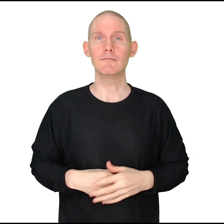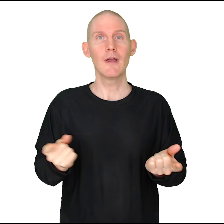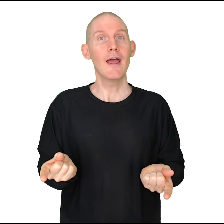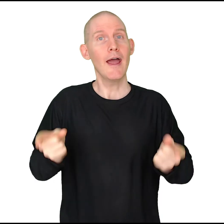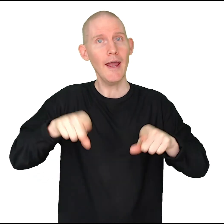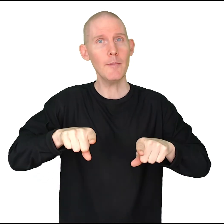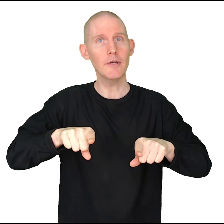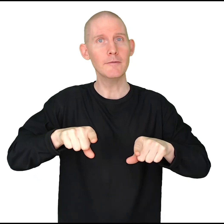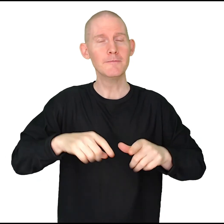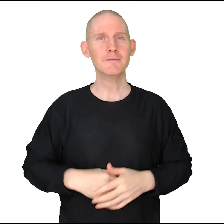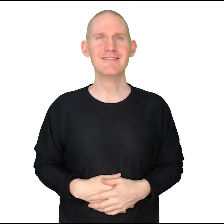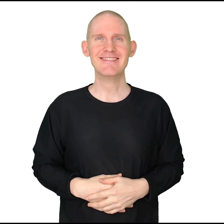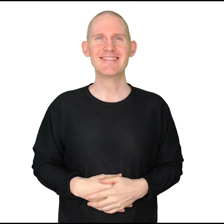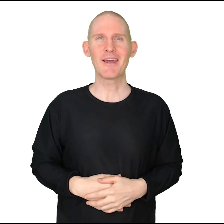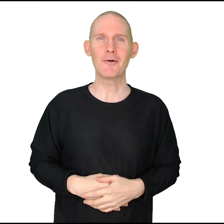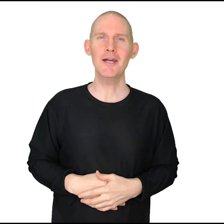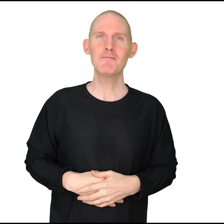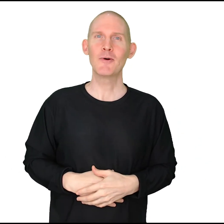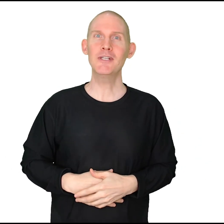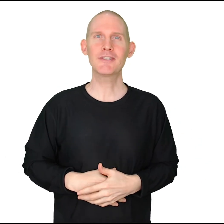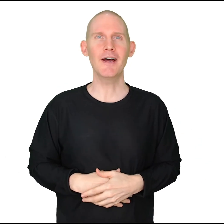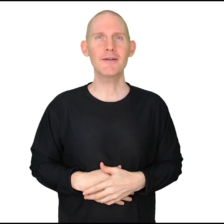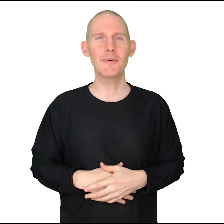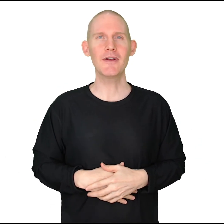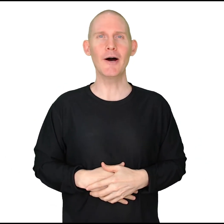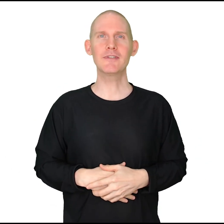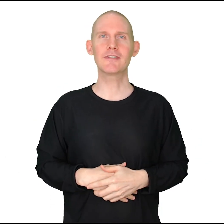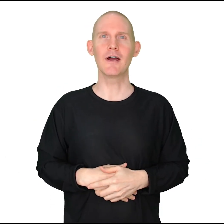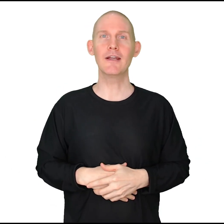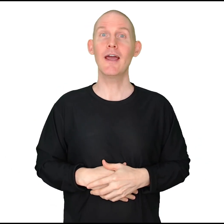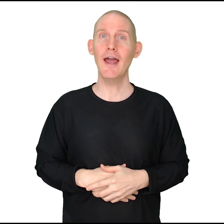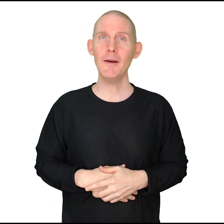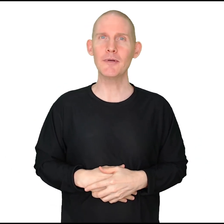Happen. All right, we just talked about how to sign happen.